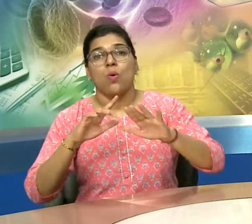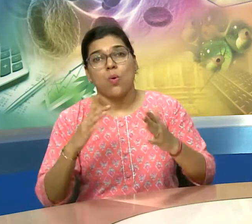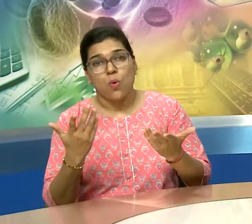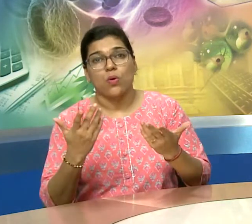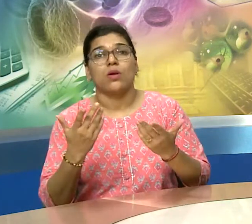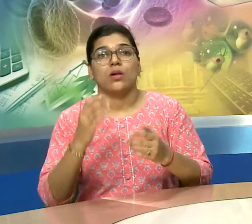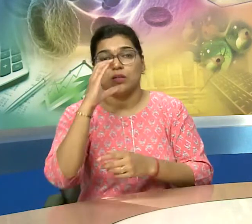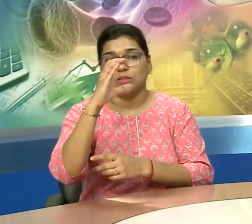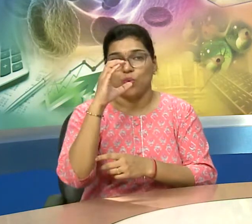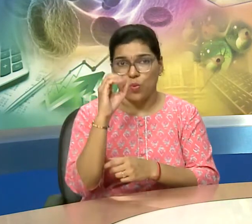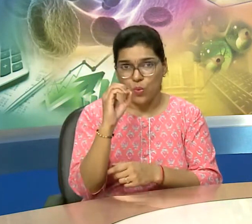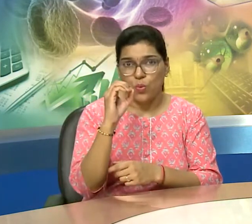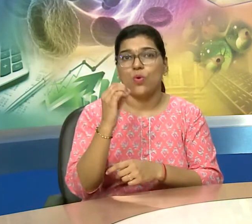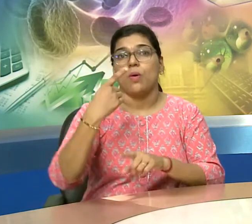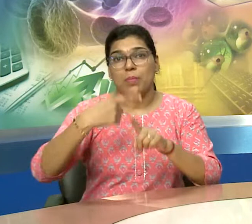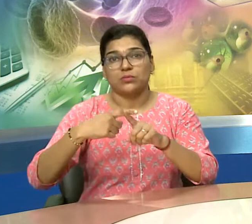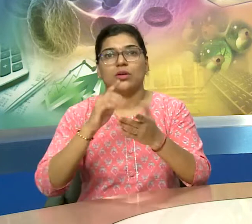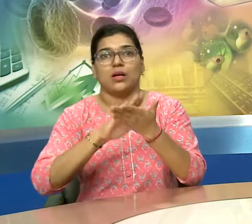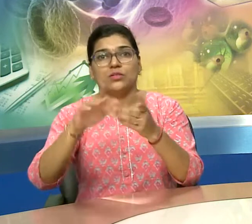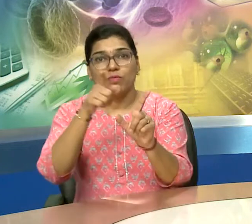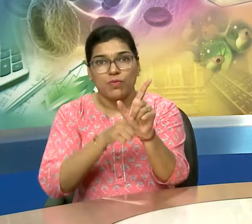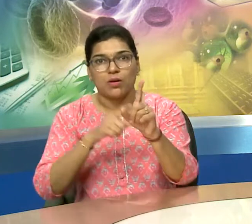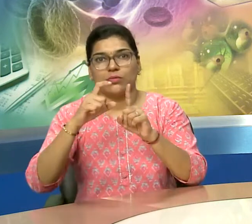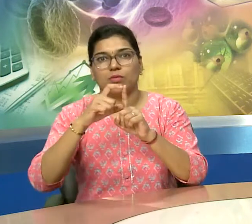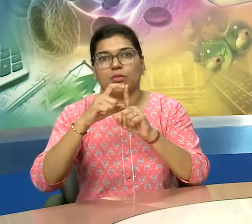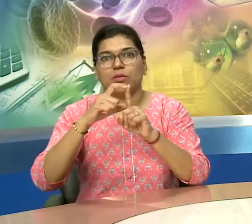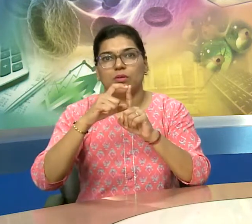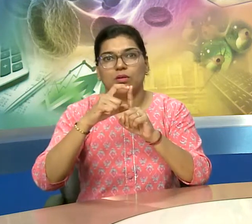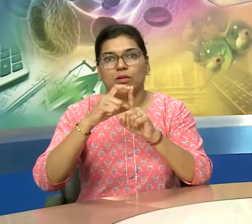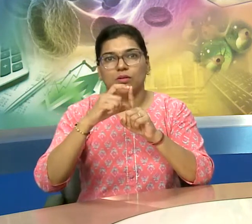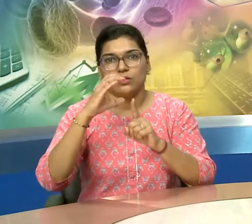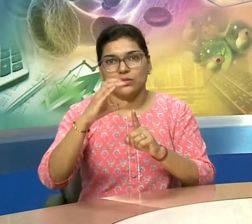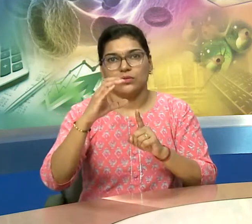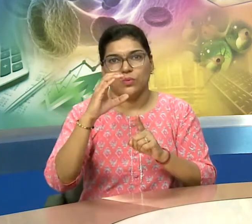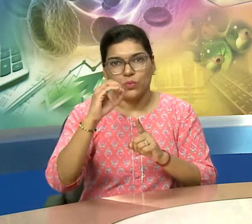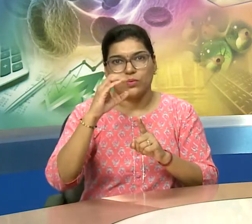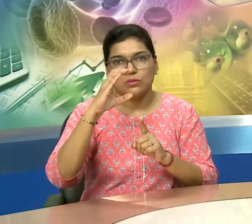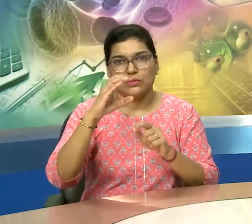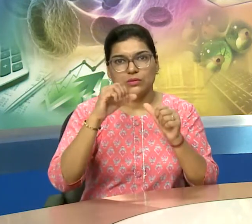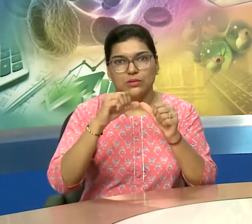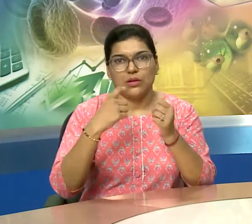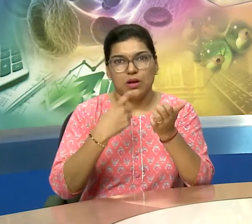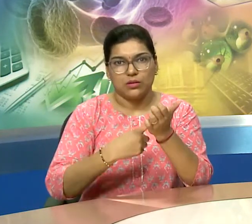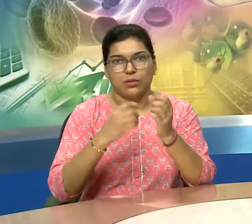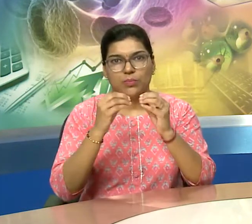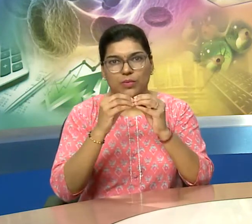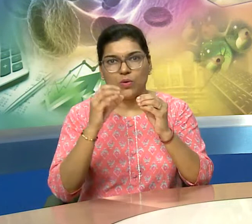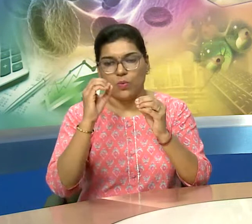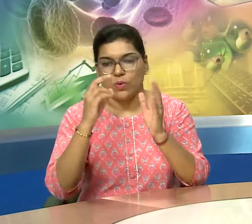also the NOx, NOx. These are the oxides of nitrogen. Nitrogen is a